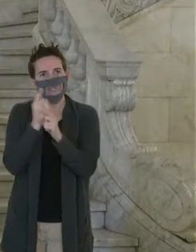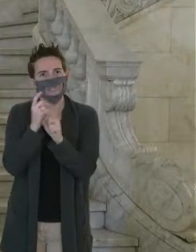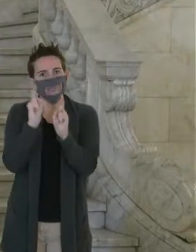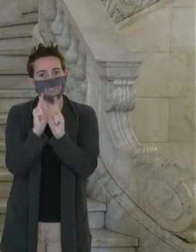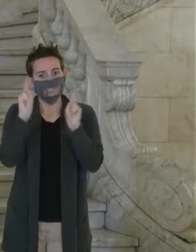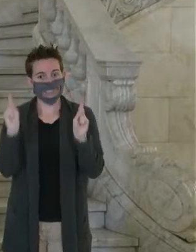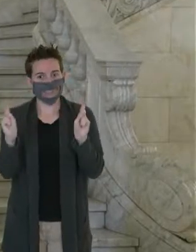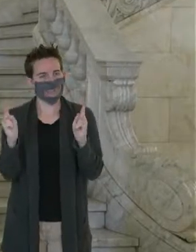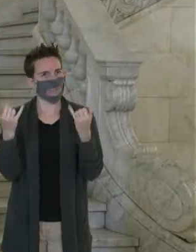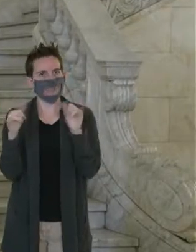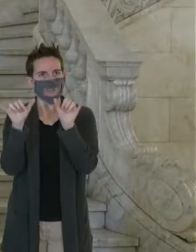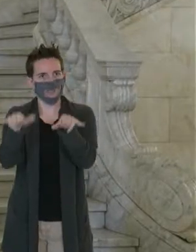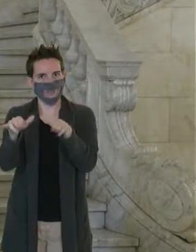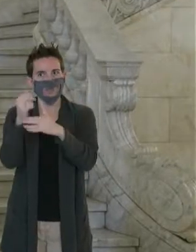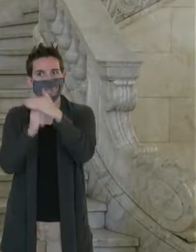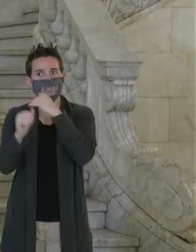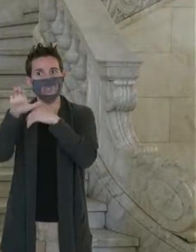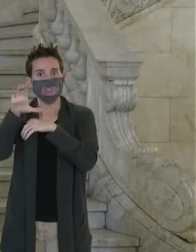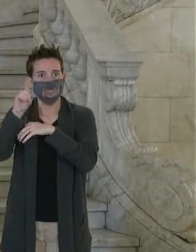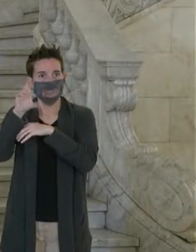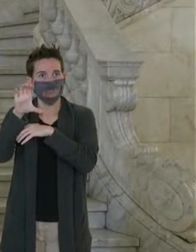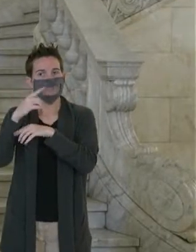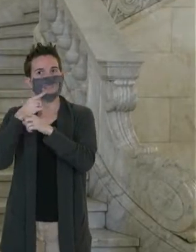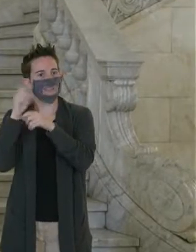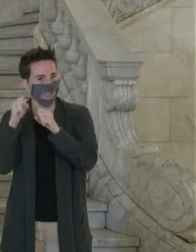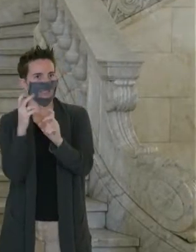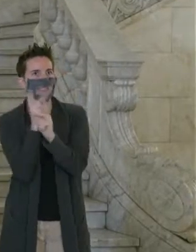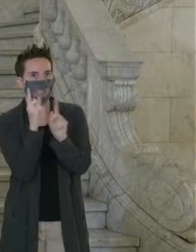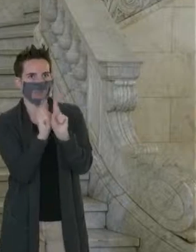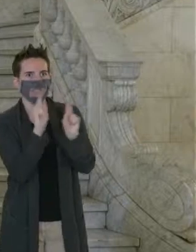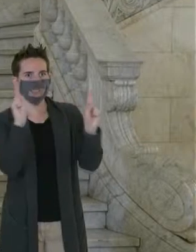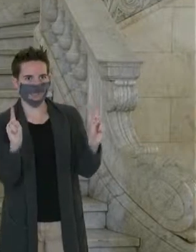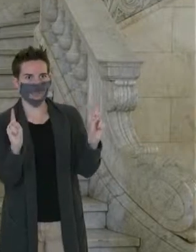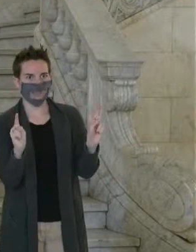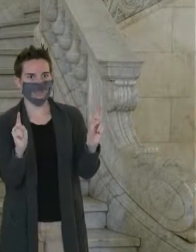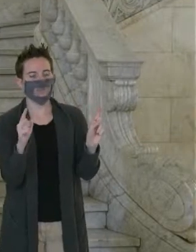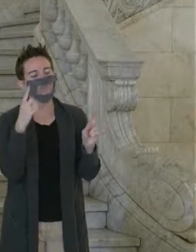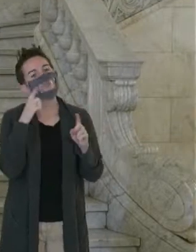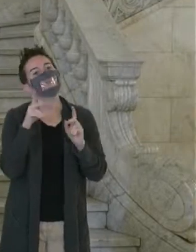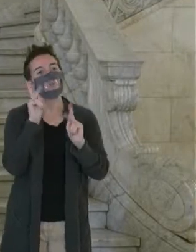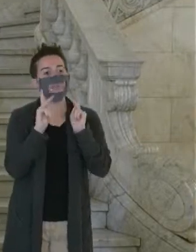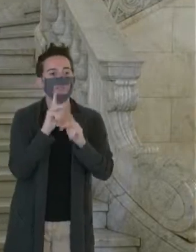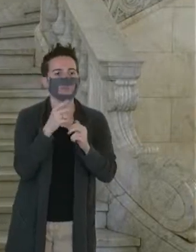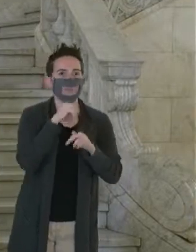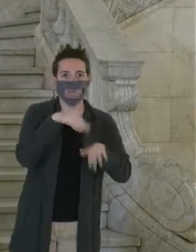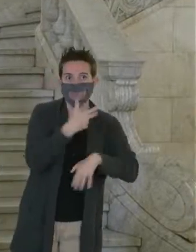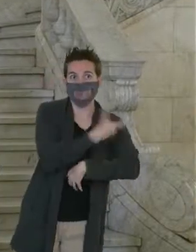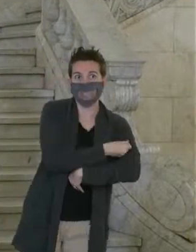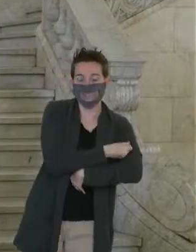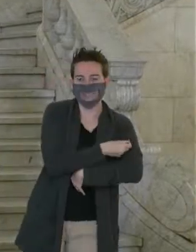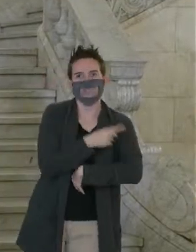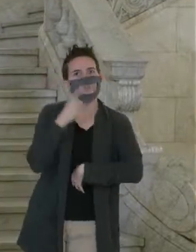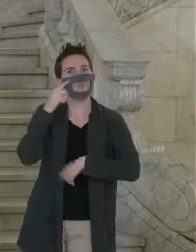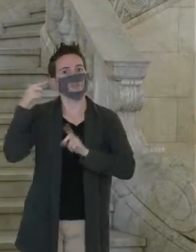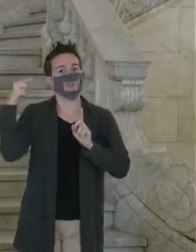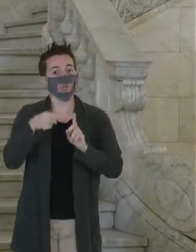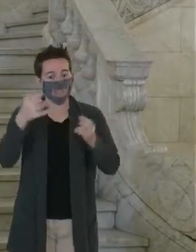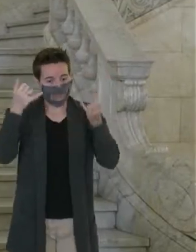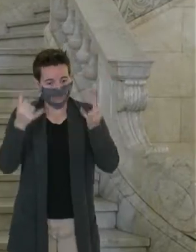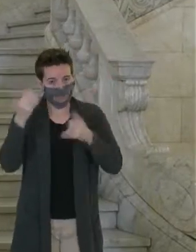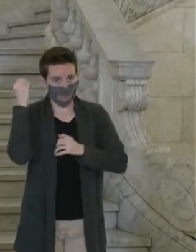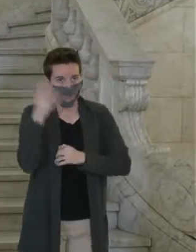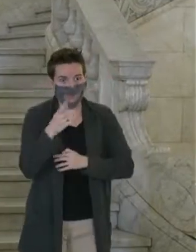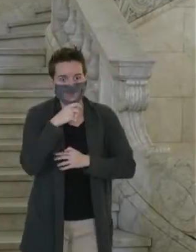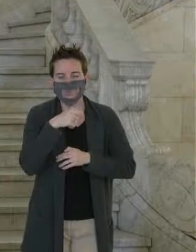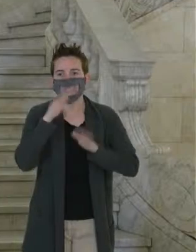distancing. That is still in the CDC guidelines, as well as for people who are unvaccinated. The key message that we want to drive home is